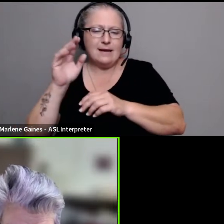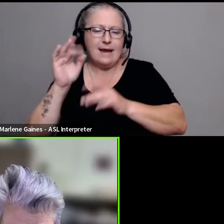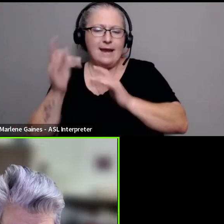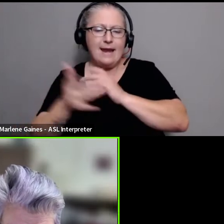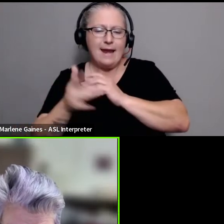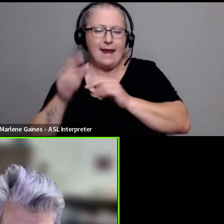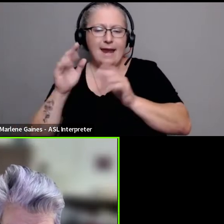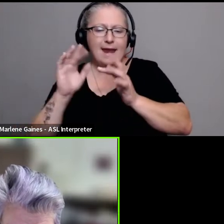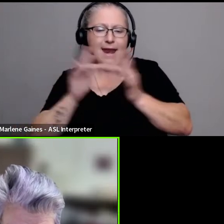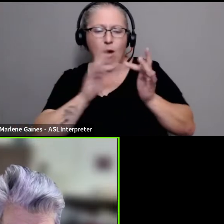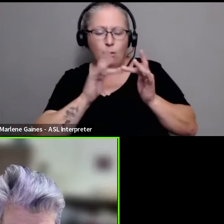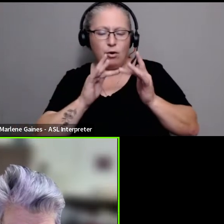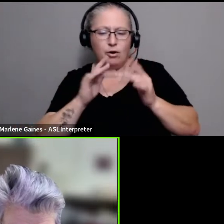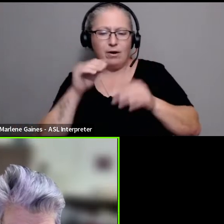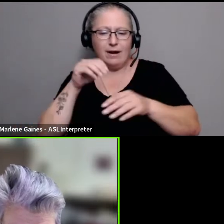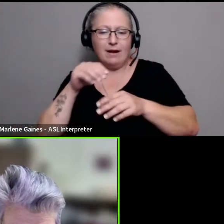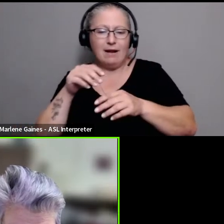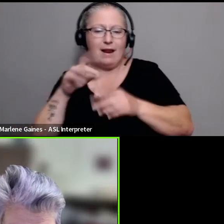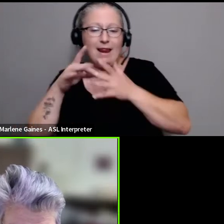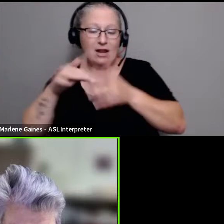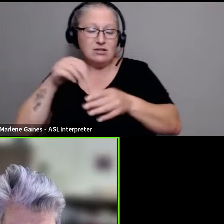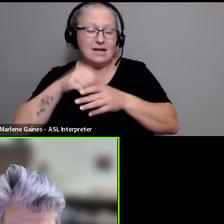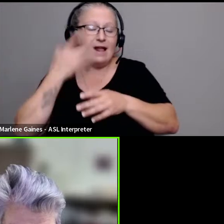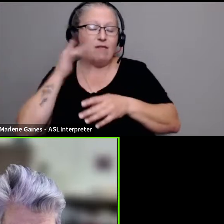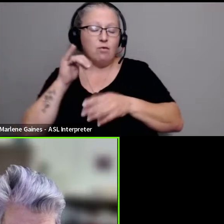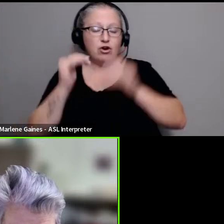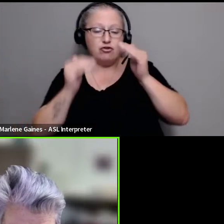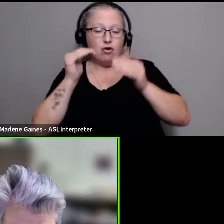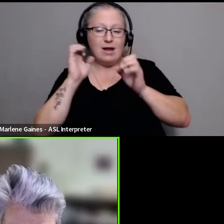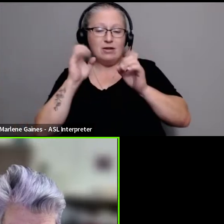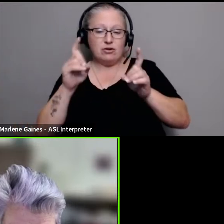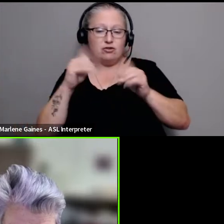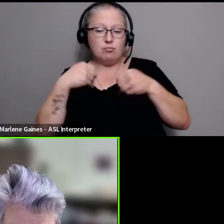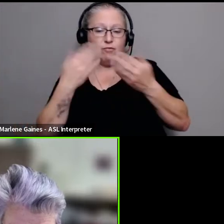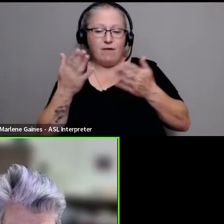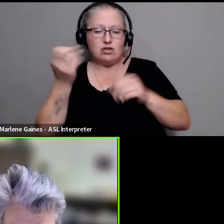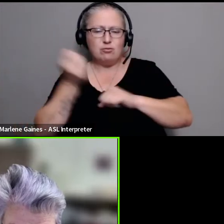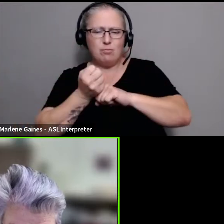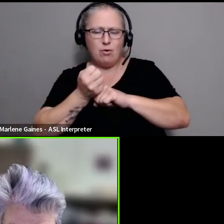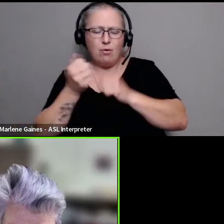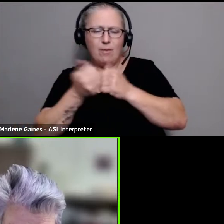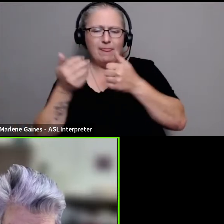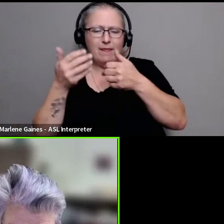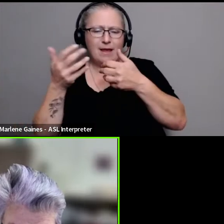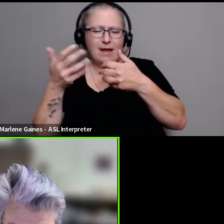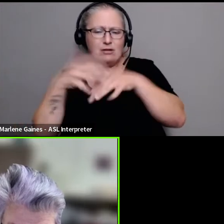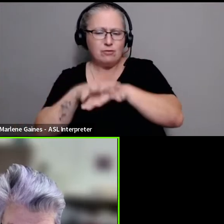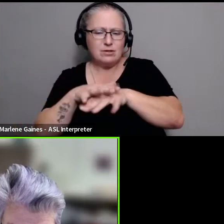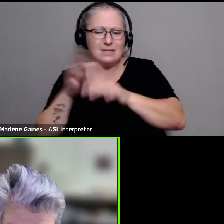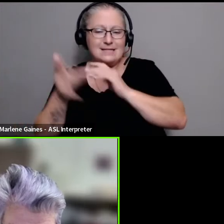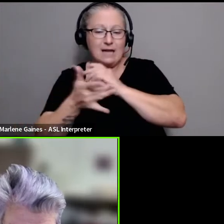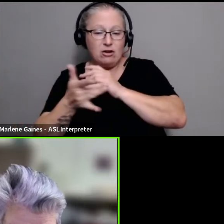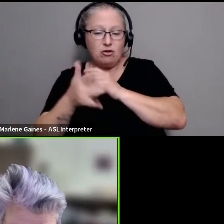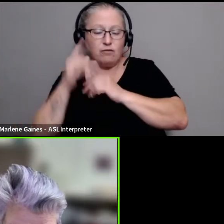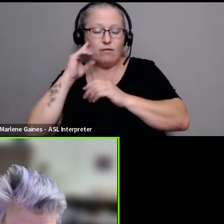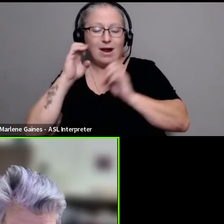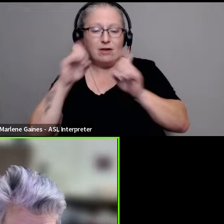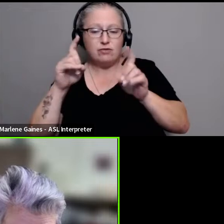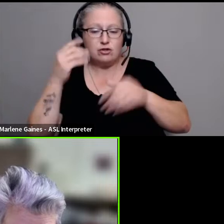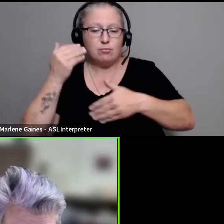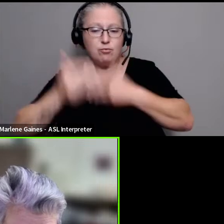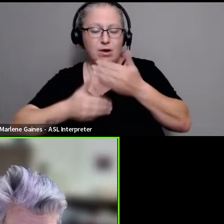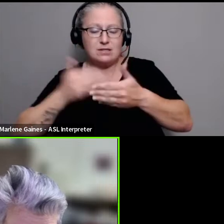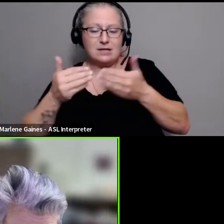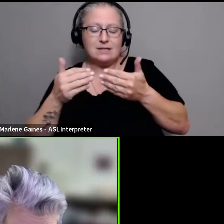OTAN, one of the leaders in California adult education, providing support with the integration of technology into educational